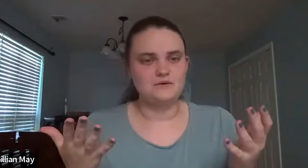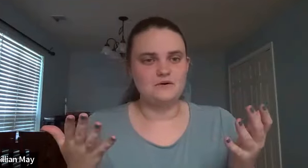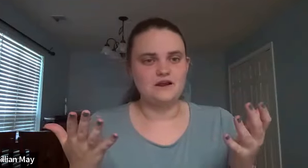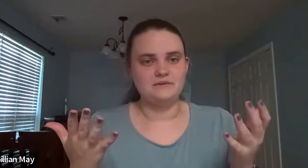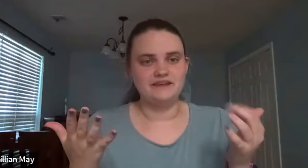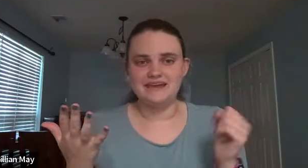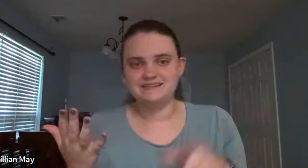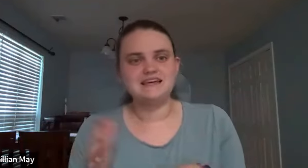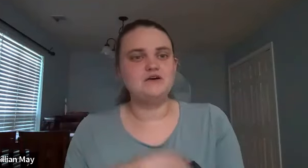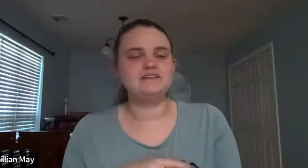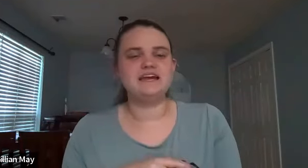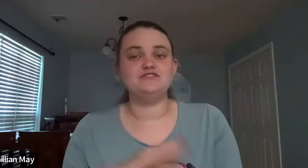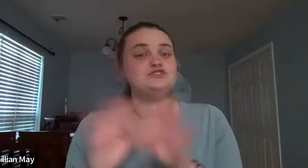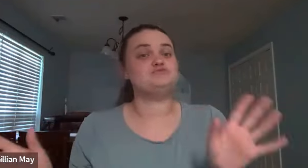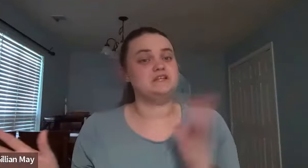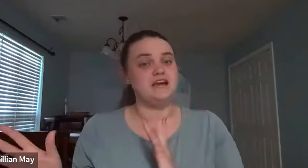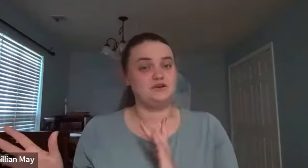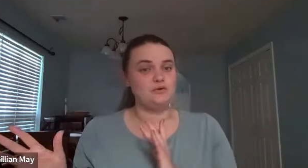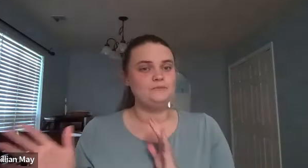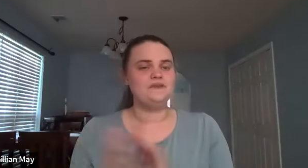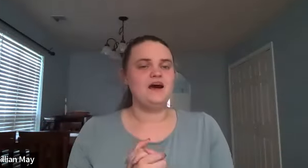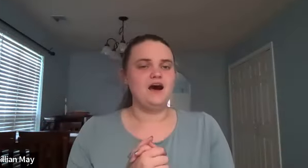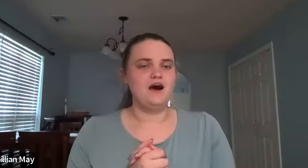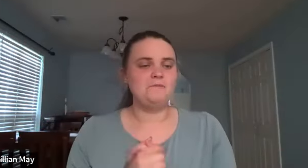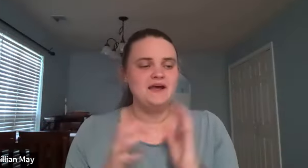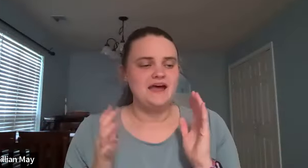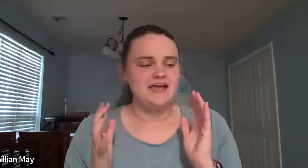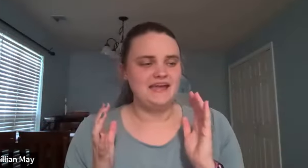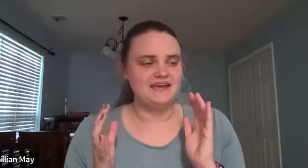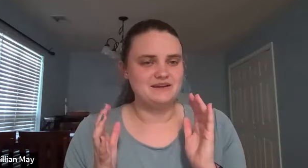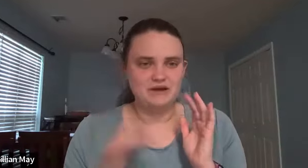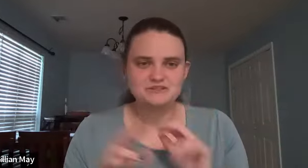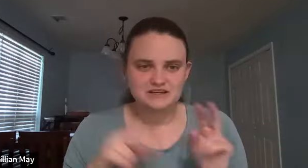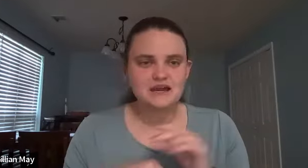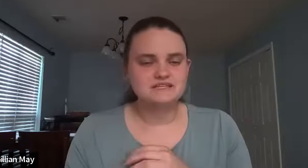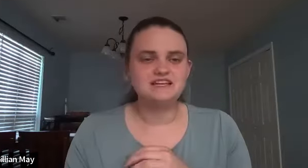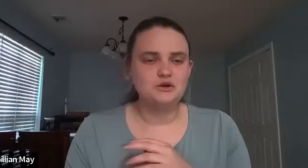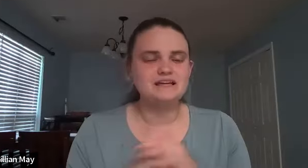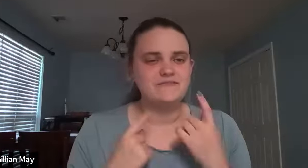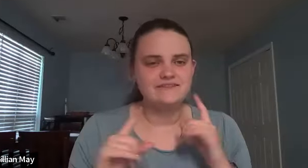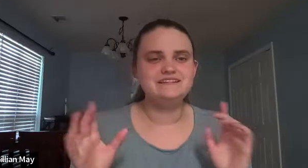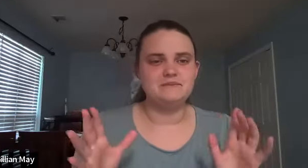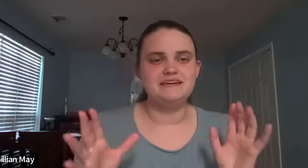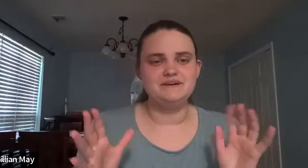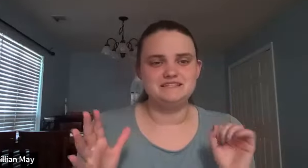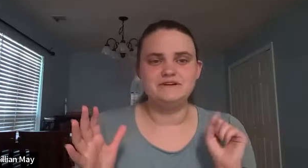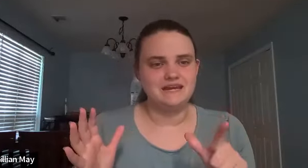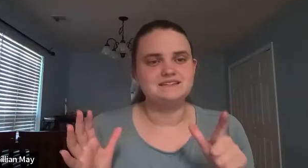for like ASL related. They're just really kind of cool. And when I was looking, I was like, you know what? It's finally time I get myself an